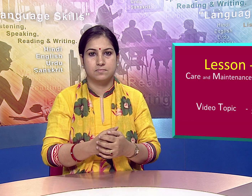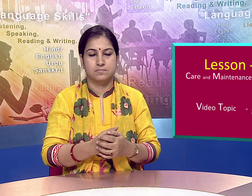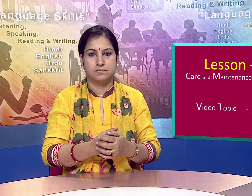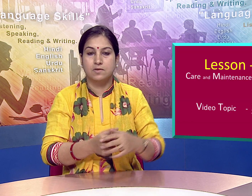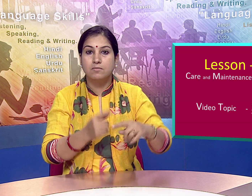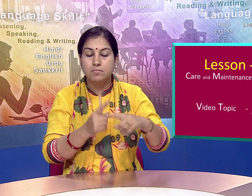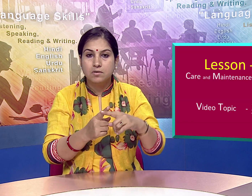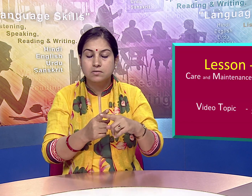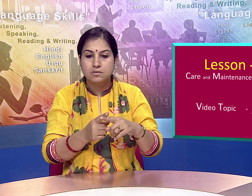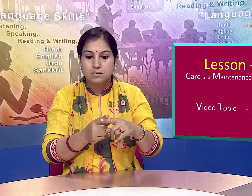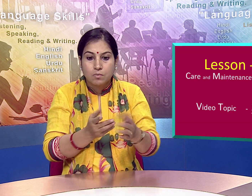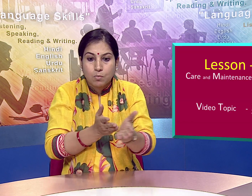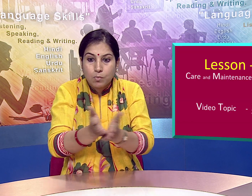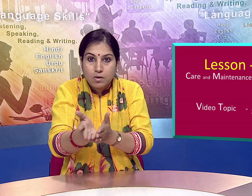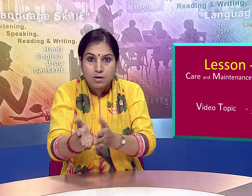and the method